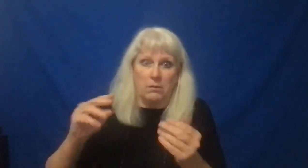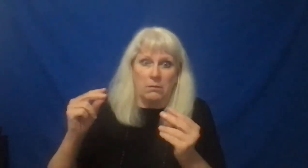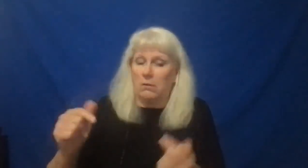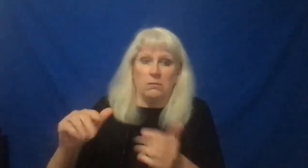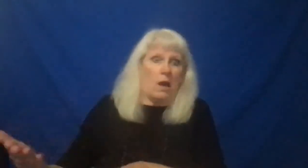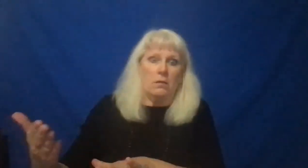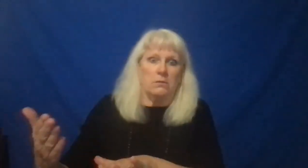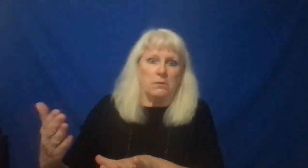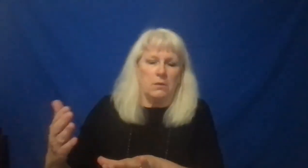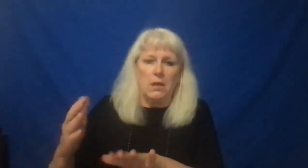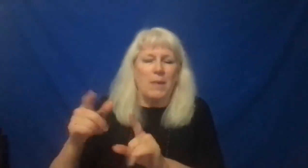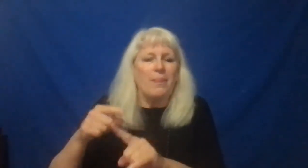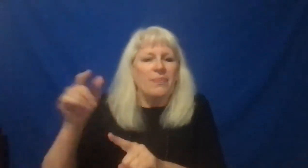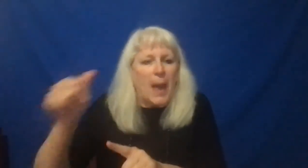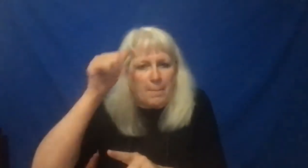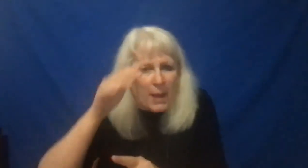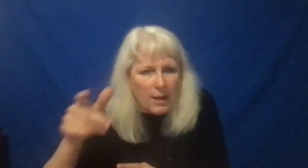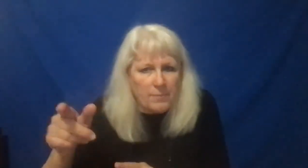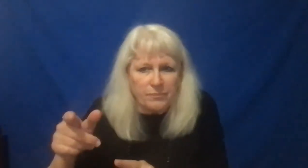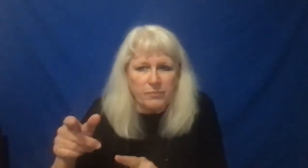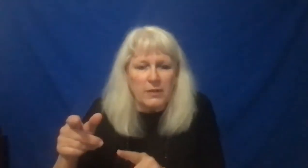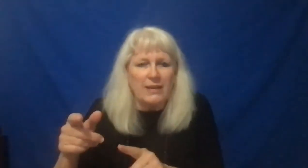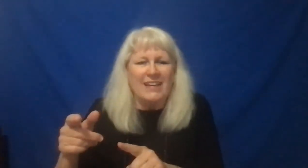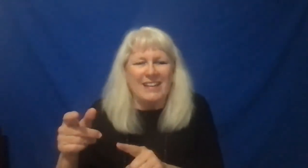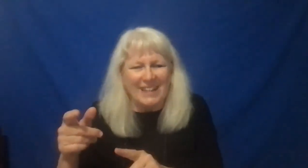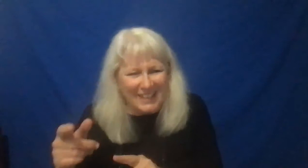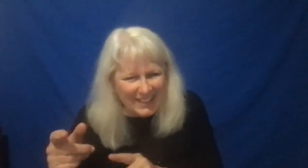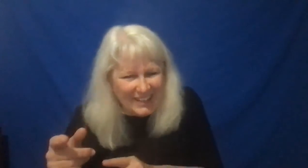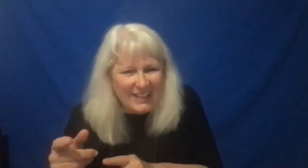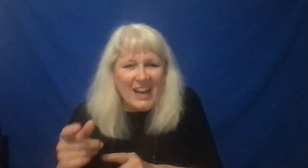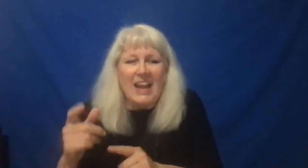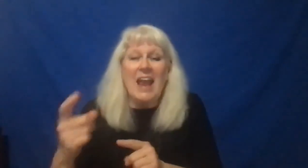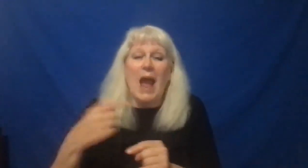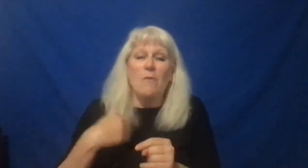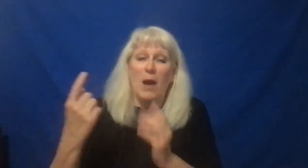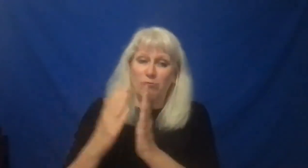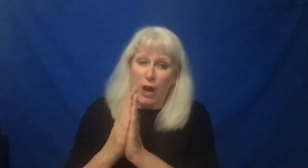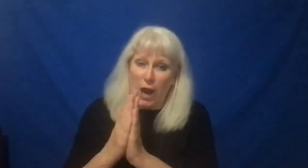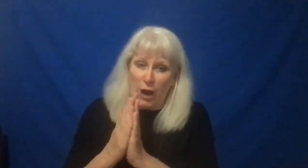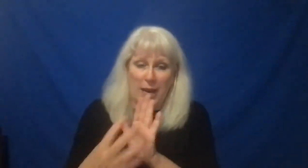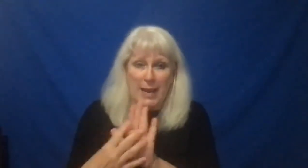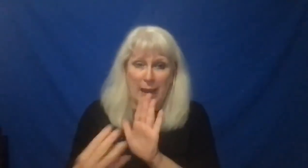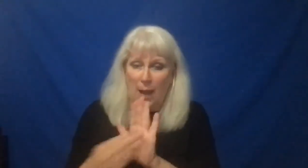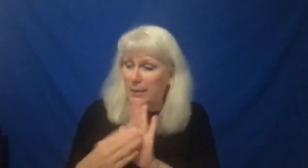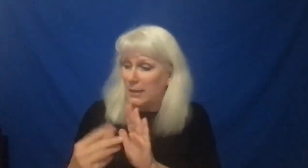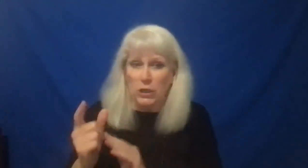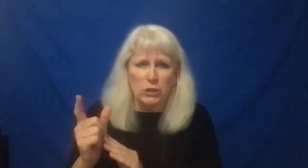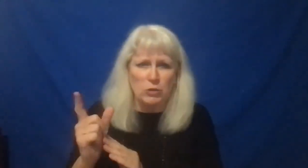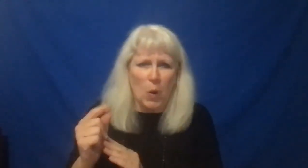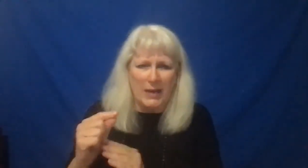anyhow, he gave me about 20 copies of a prayer. He thought that I really needed this prayer, but I